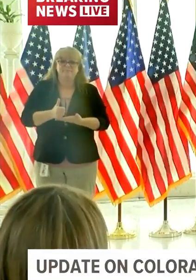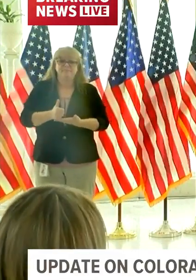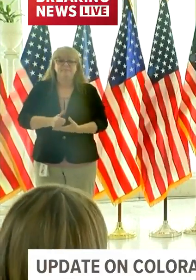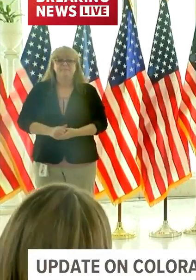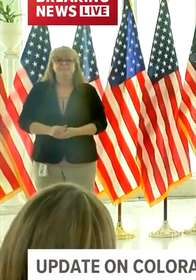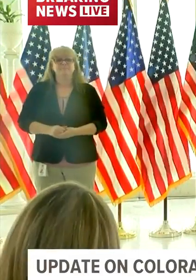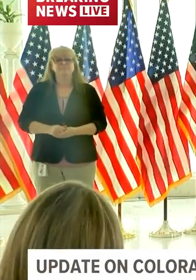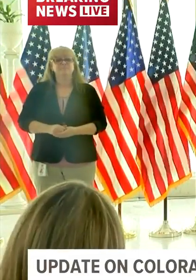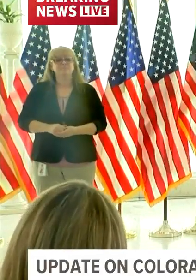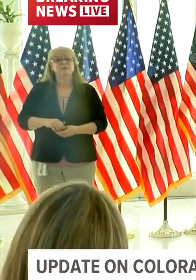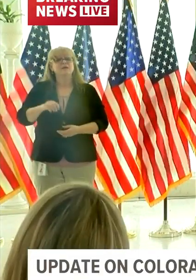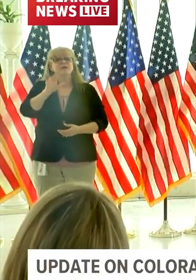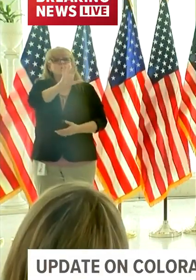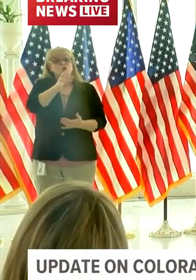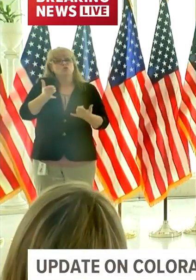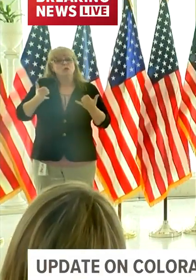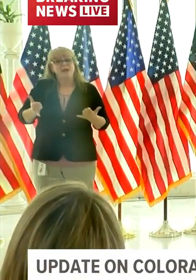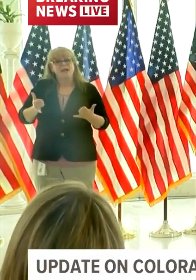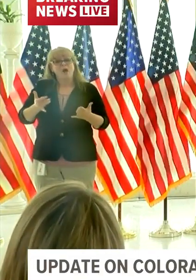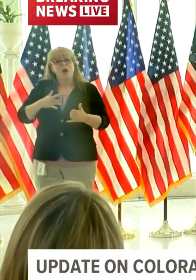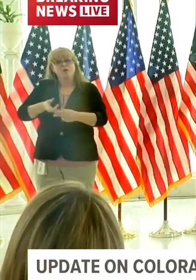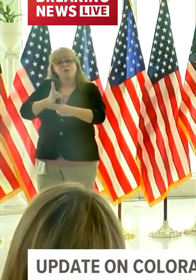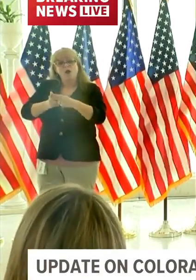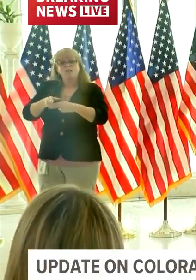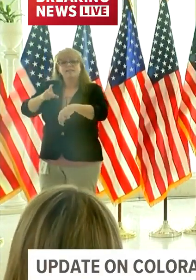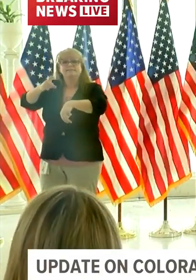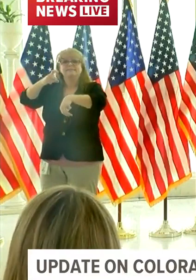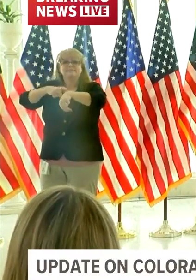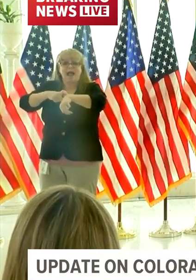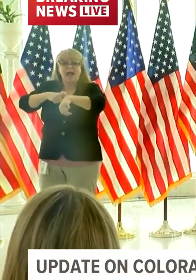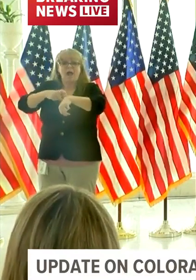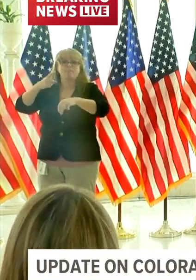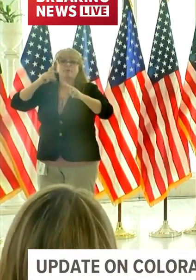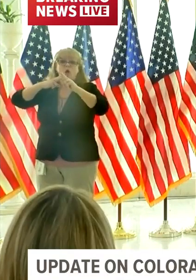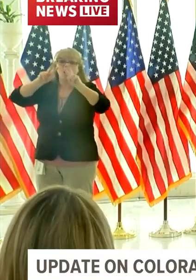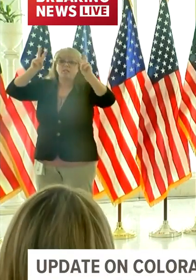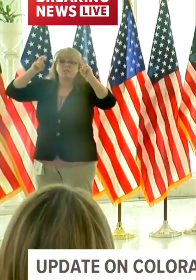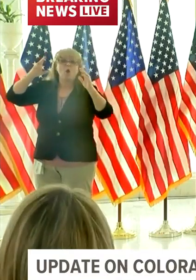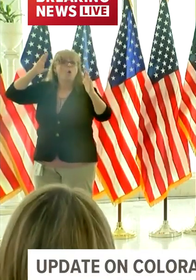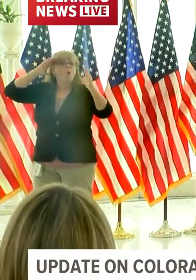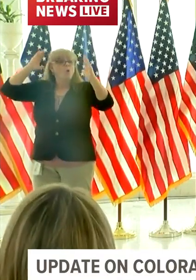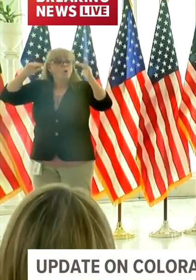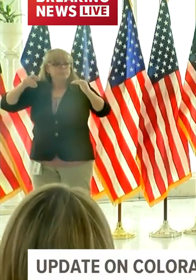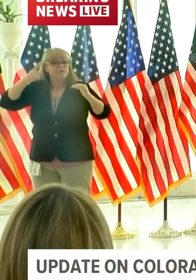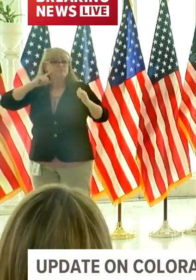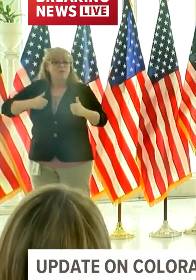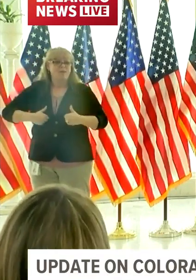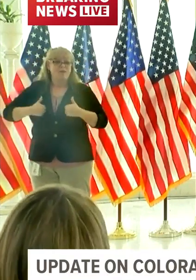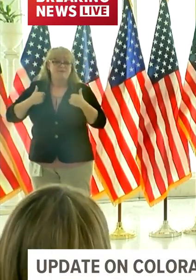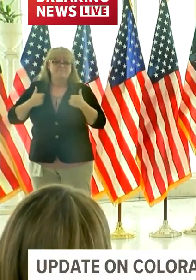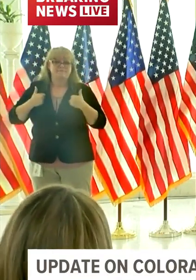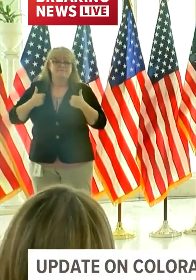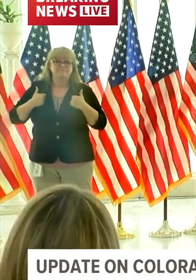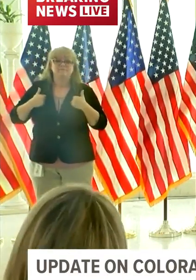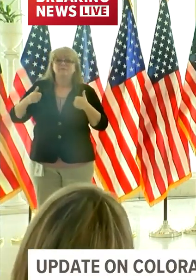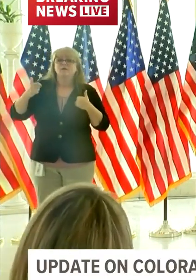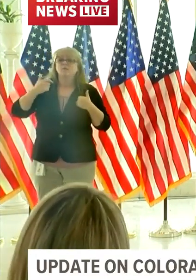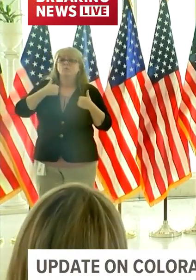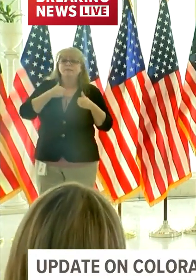of hope, season of liberation, season of resurrection, we of course need to look out for those who are most vulnerable among